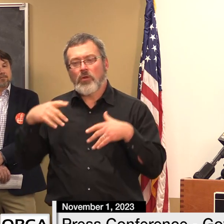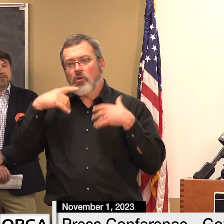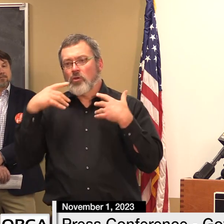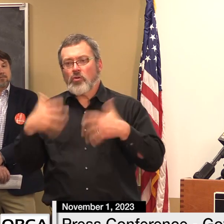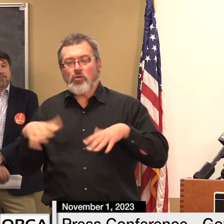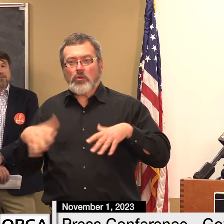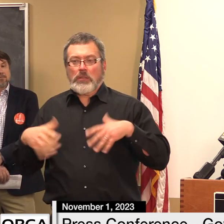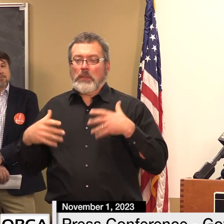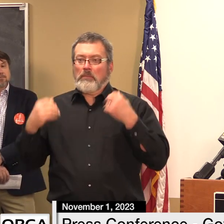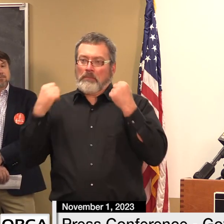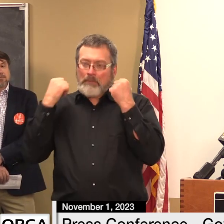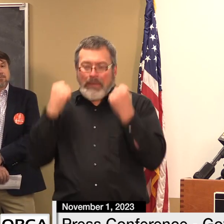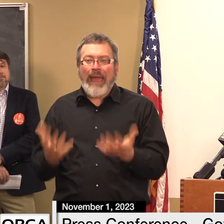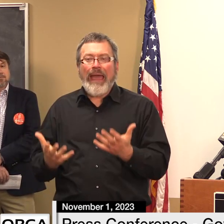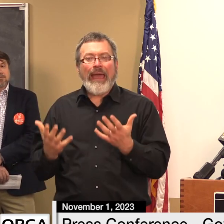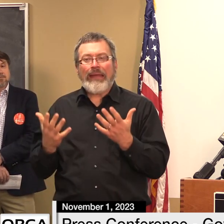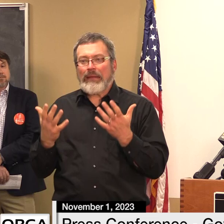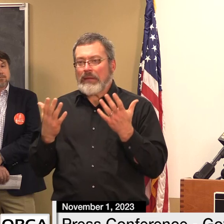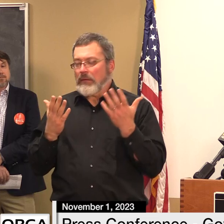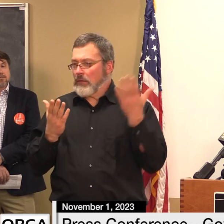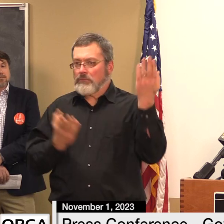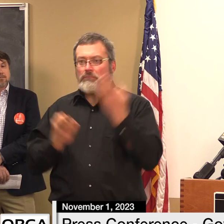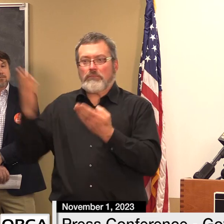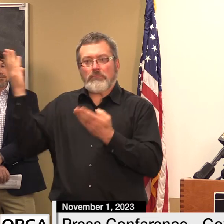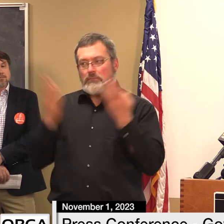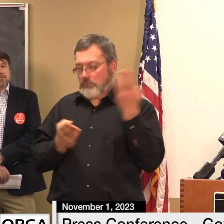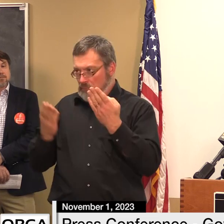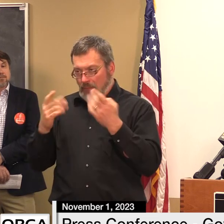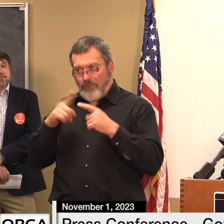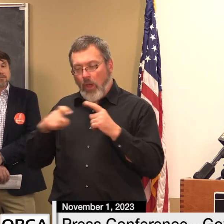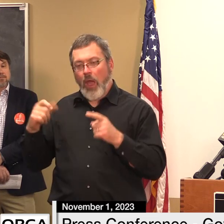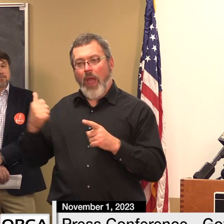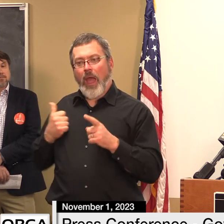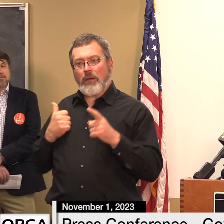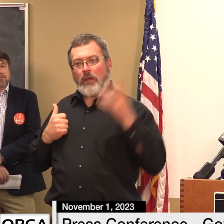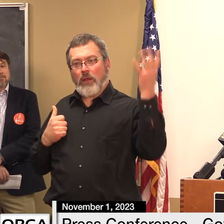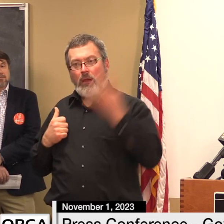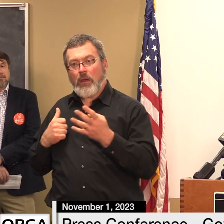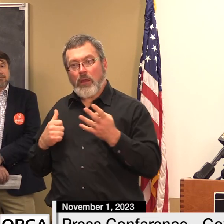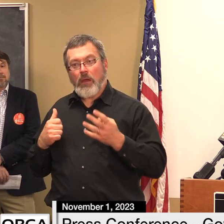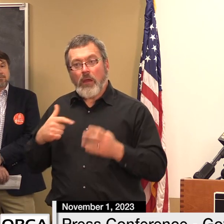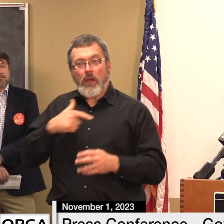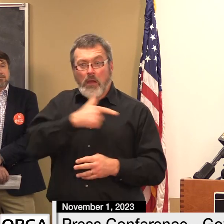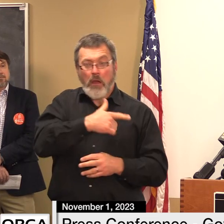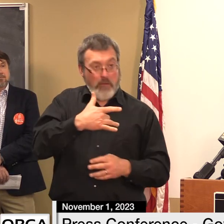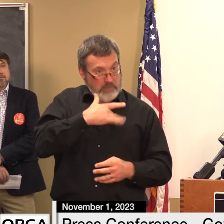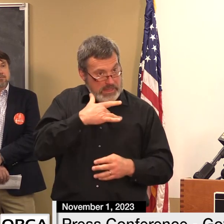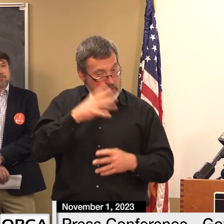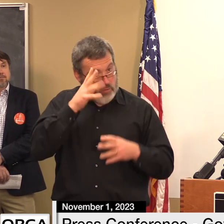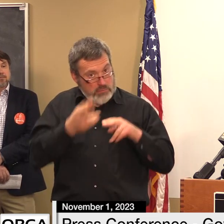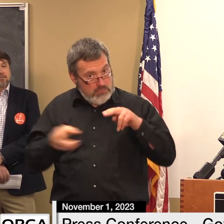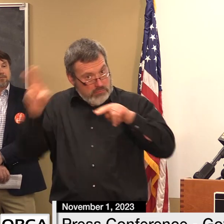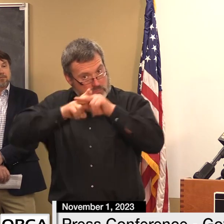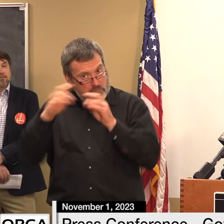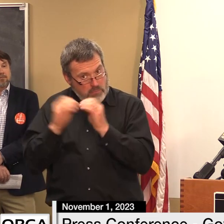from Canada? Does this sound like, are you more optimistic that this one will happen?